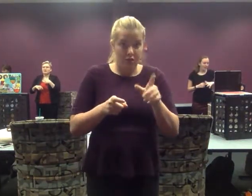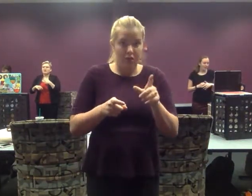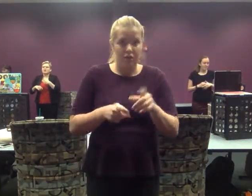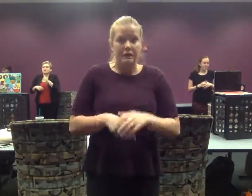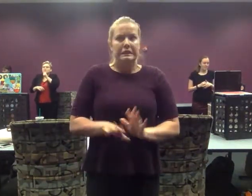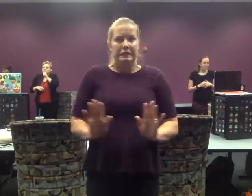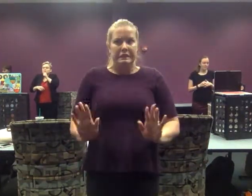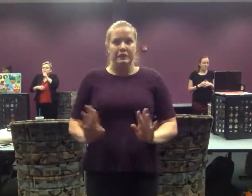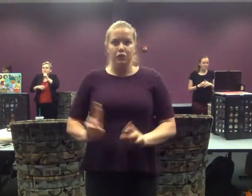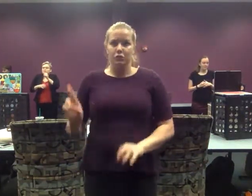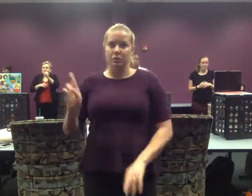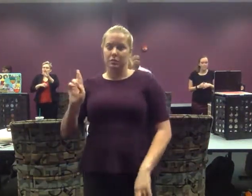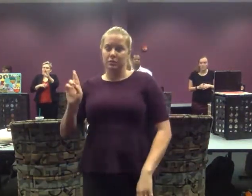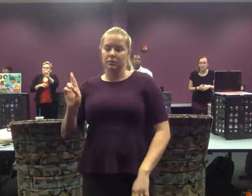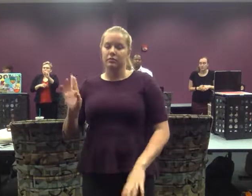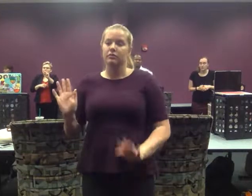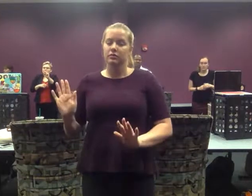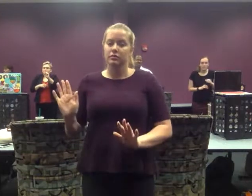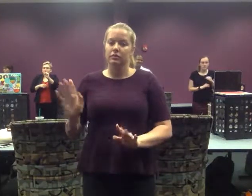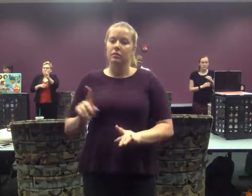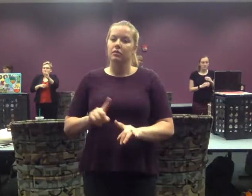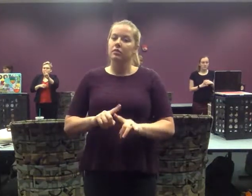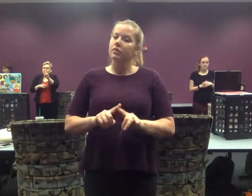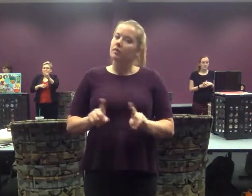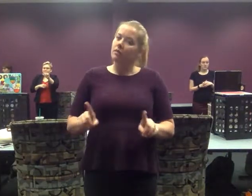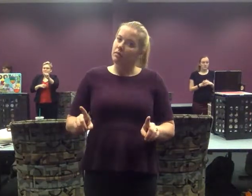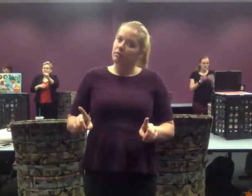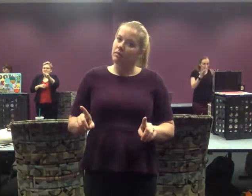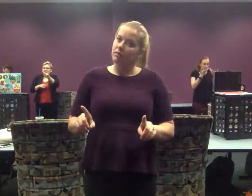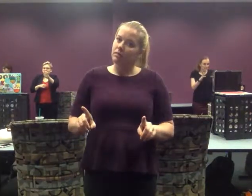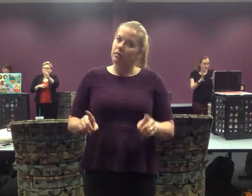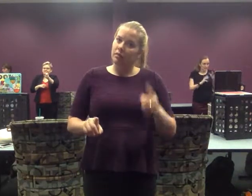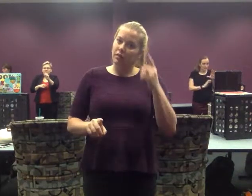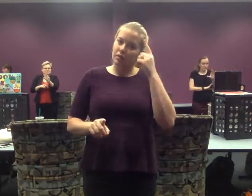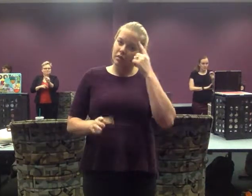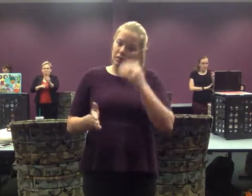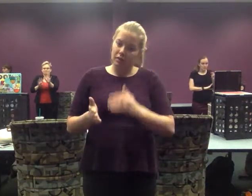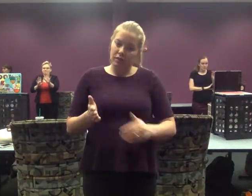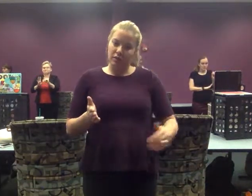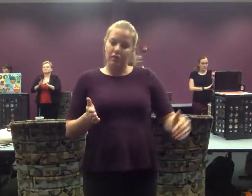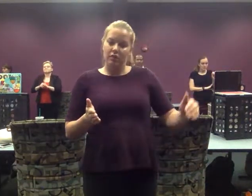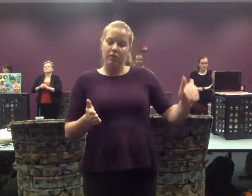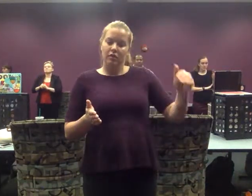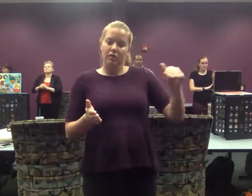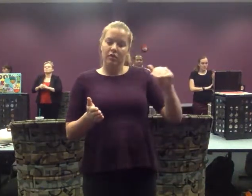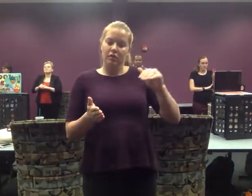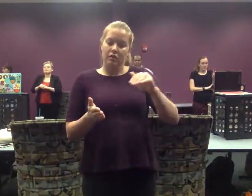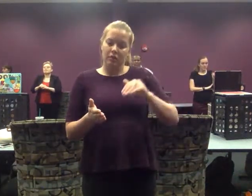sticker, that's it. We don't have to think about it anymore. But the editorial in this morning's Union